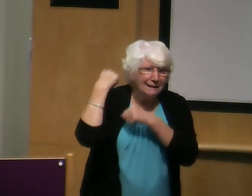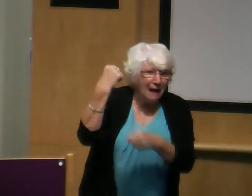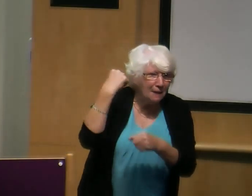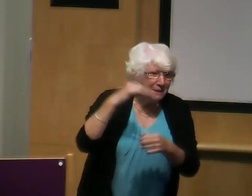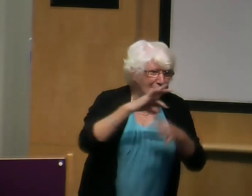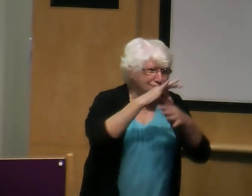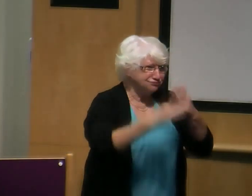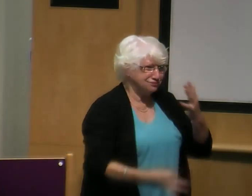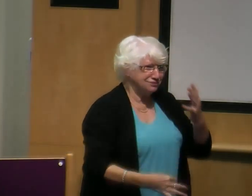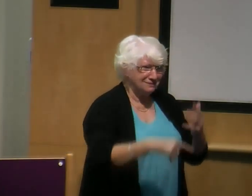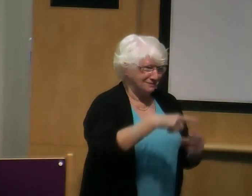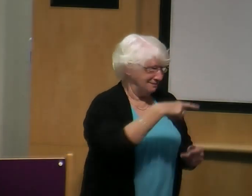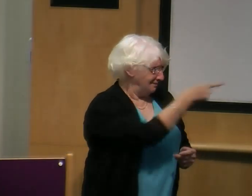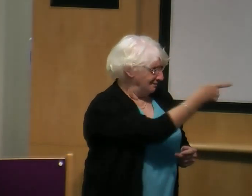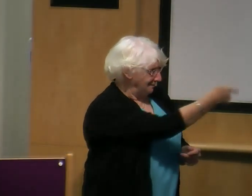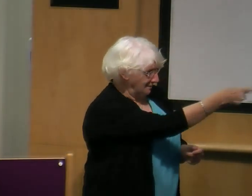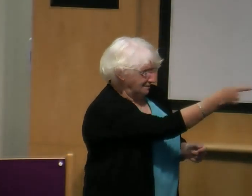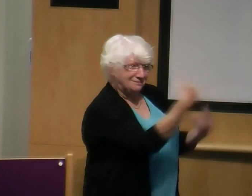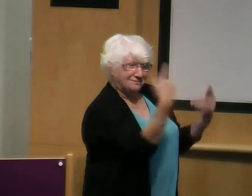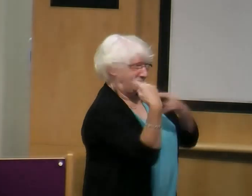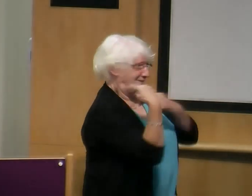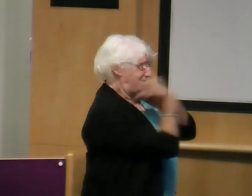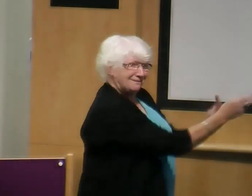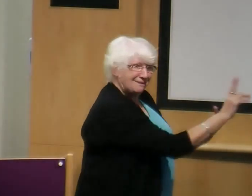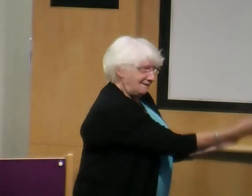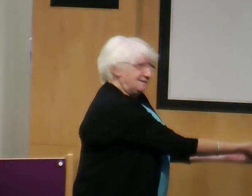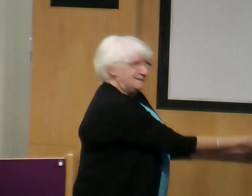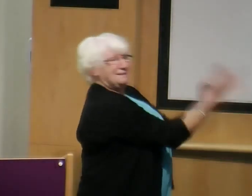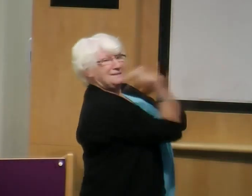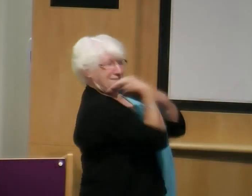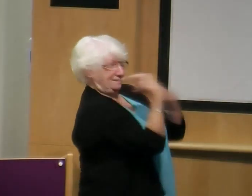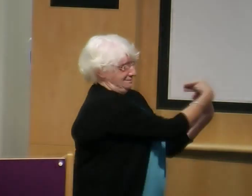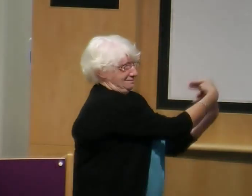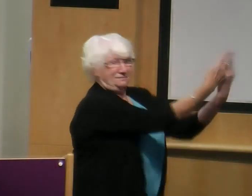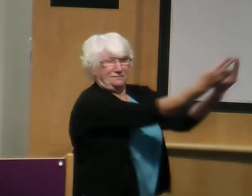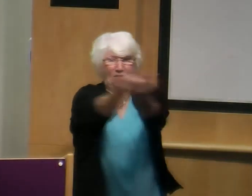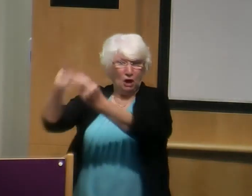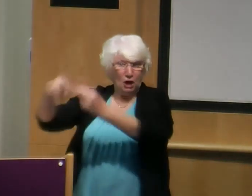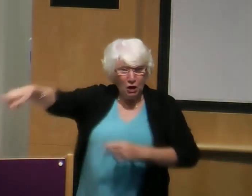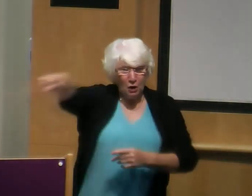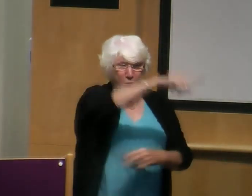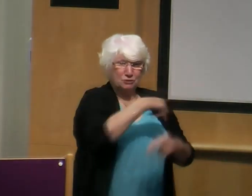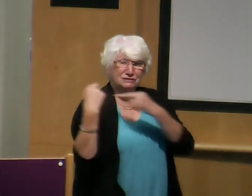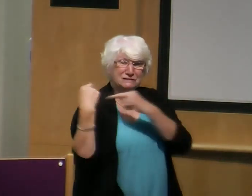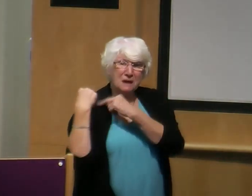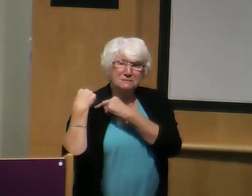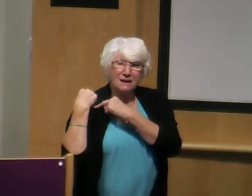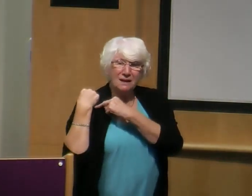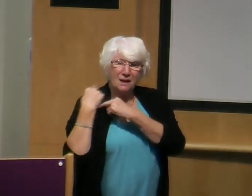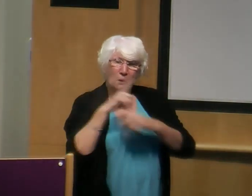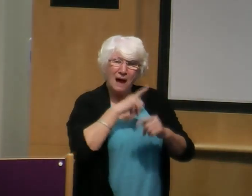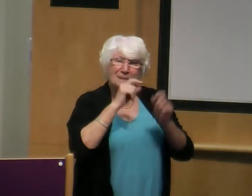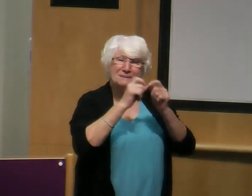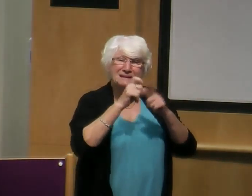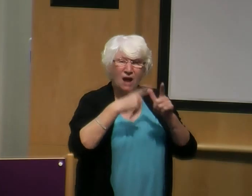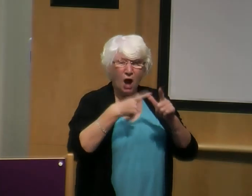to influence campaigns within our own councils, our own areas. I wonder whether there's anything that we can